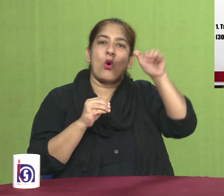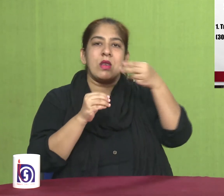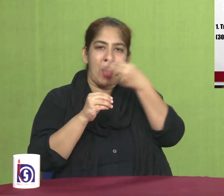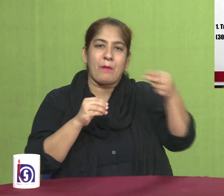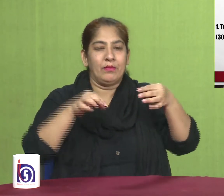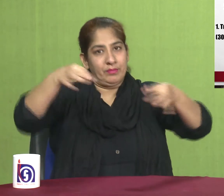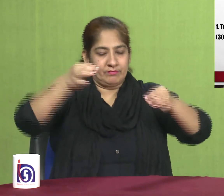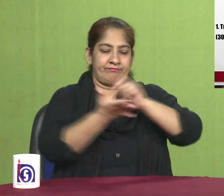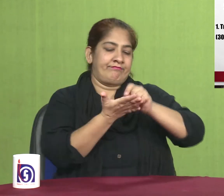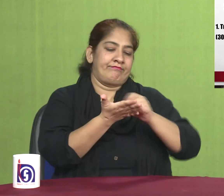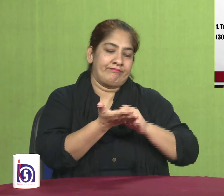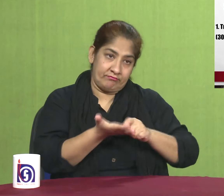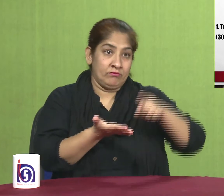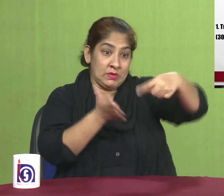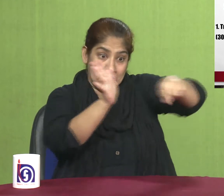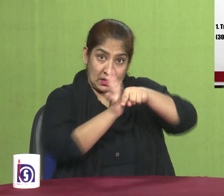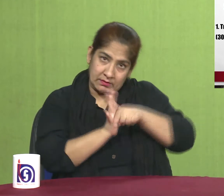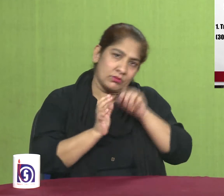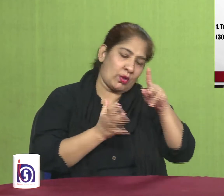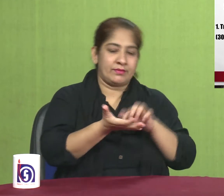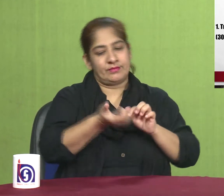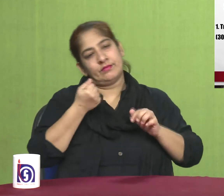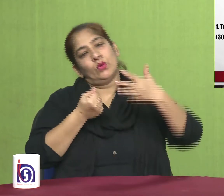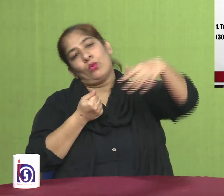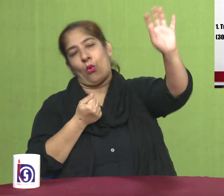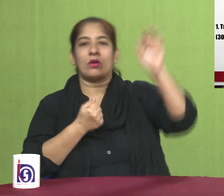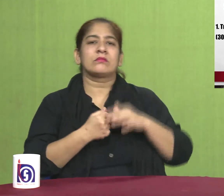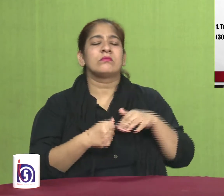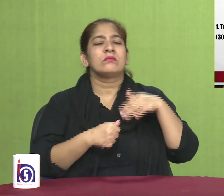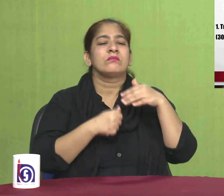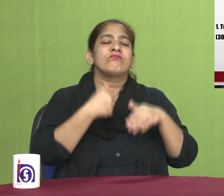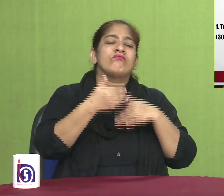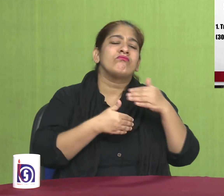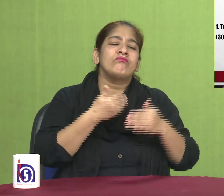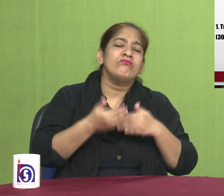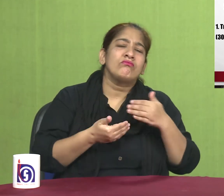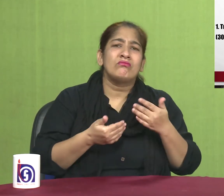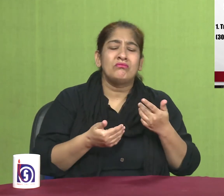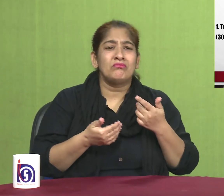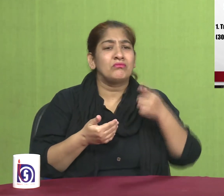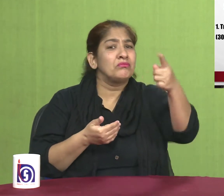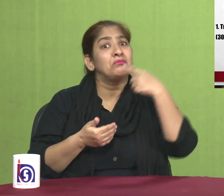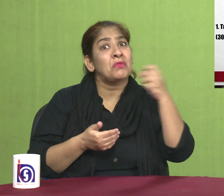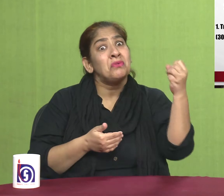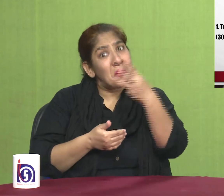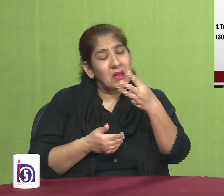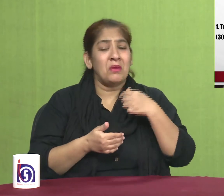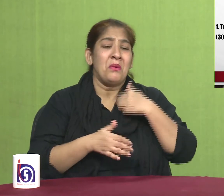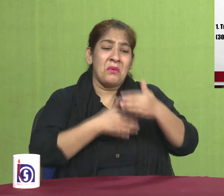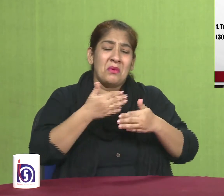sometime we take money in advance, and by keeping some proof of signature or any